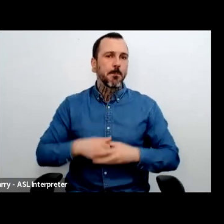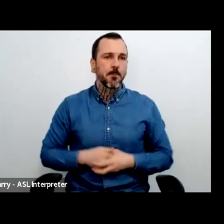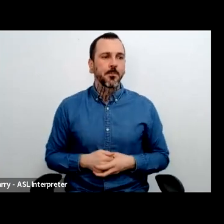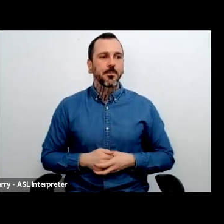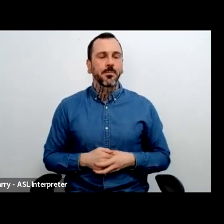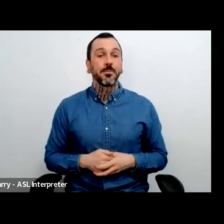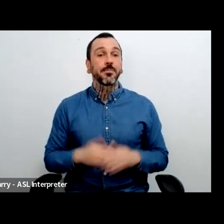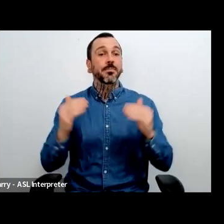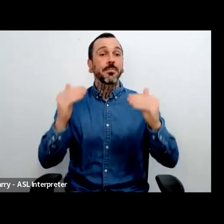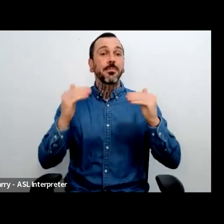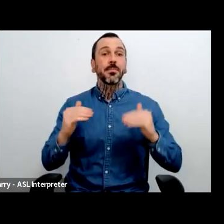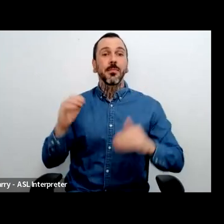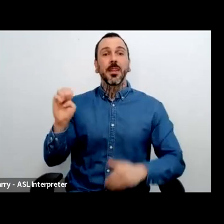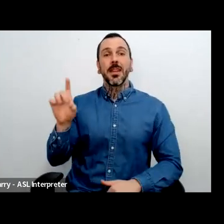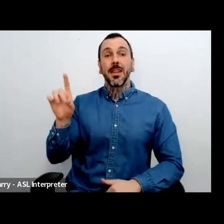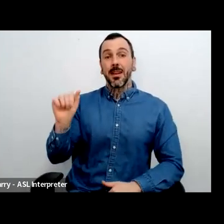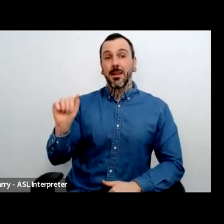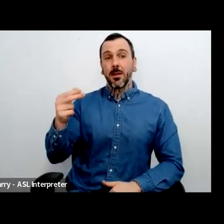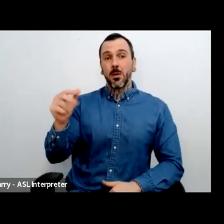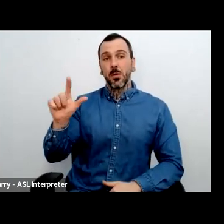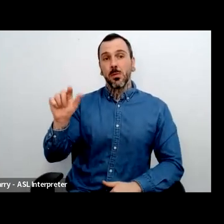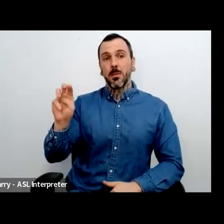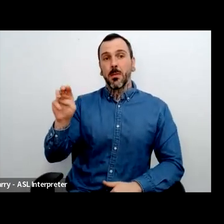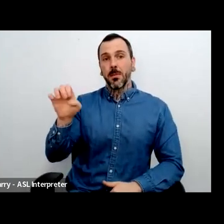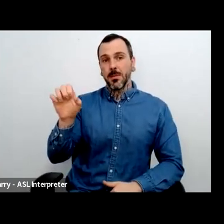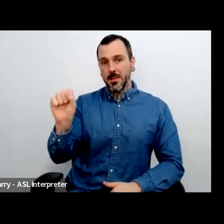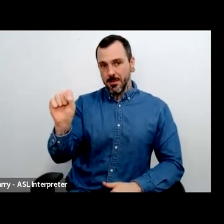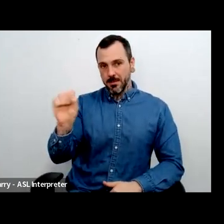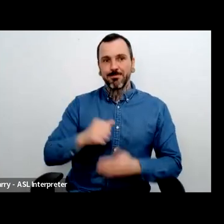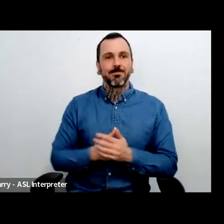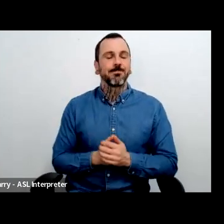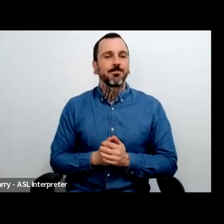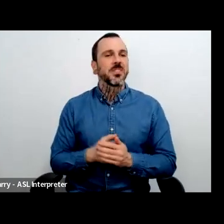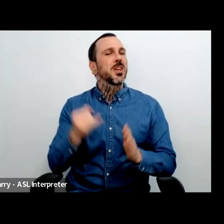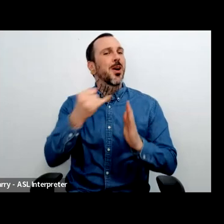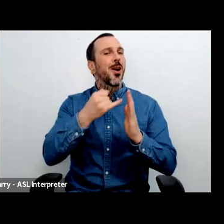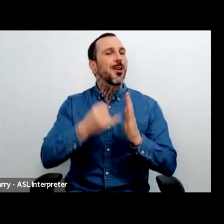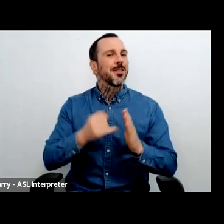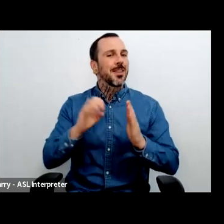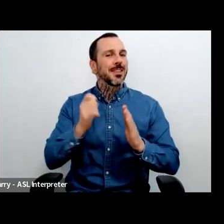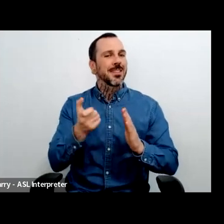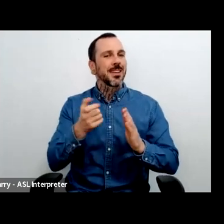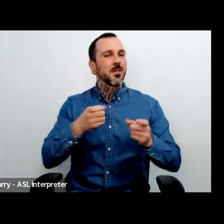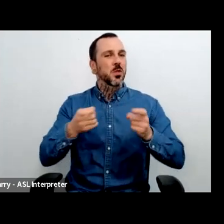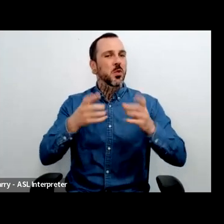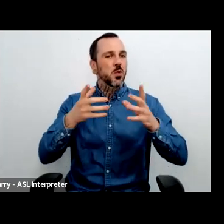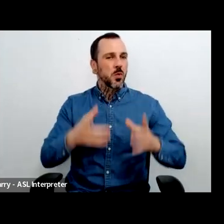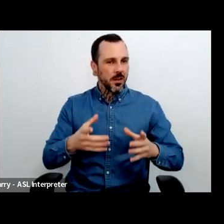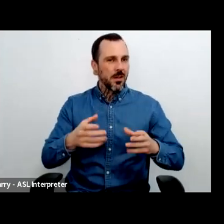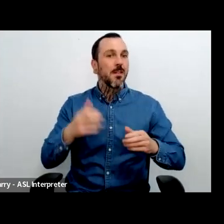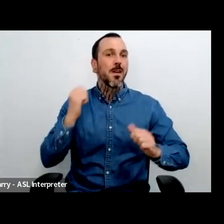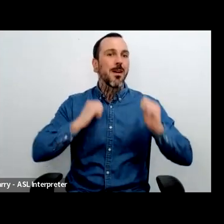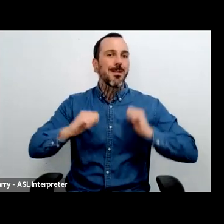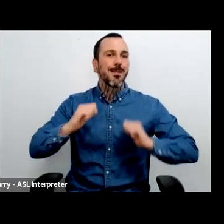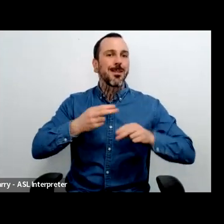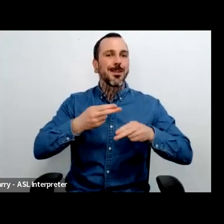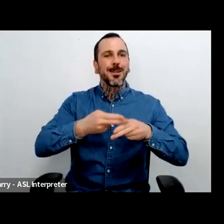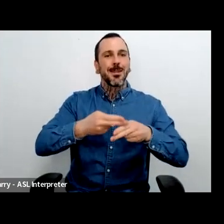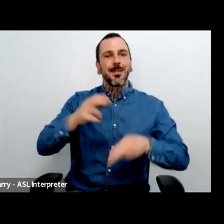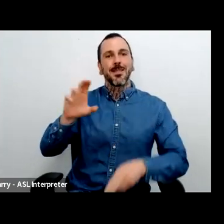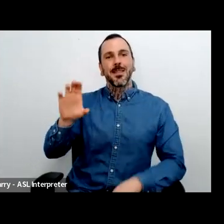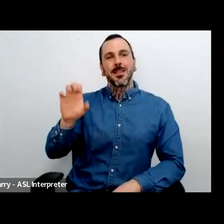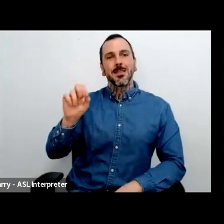Next is Ida Holmes. Ida is the artistic and executive director of Centaur Theatre